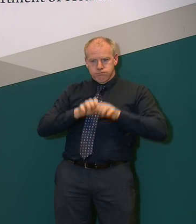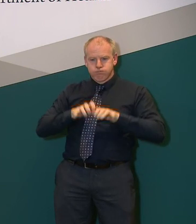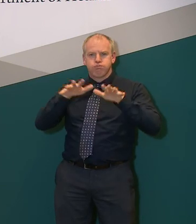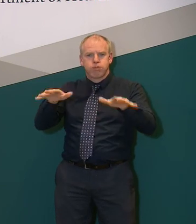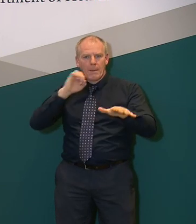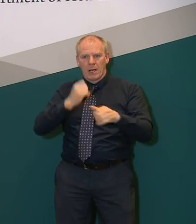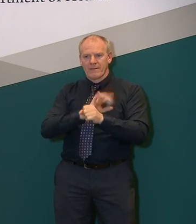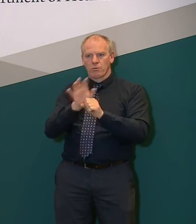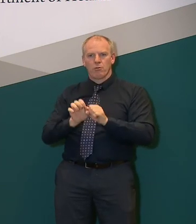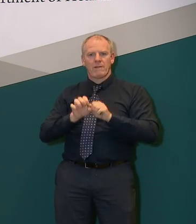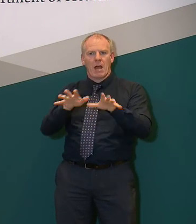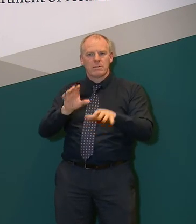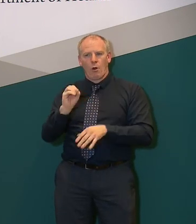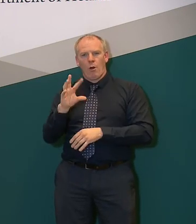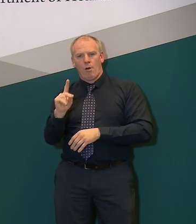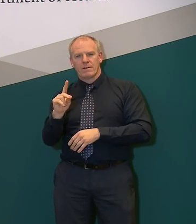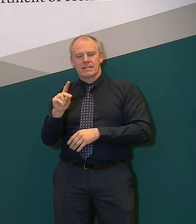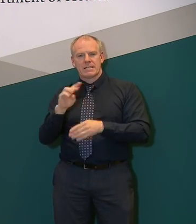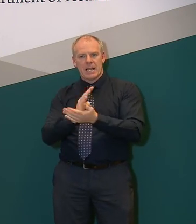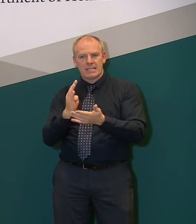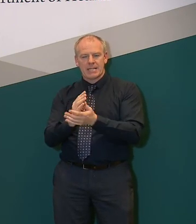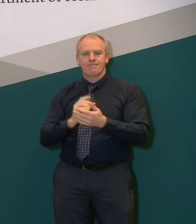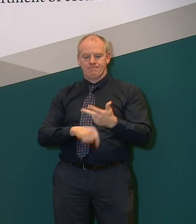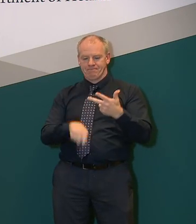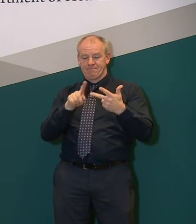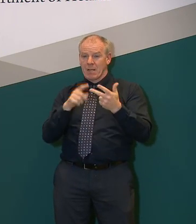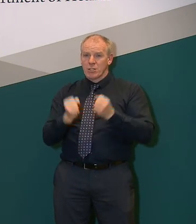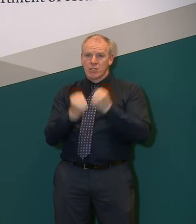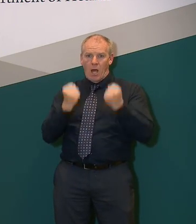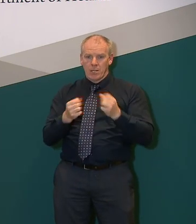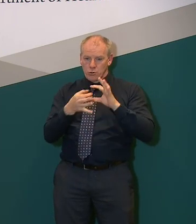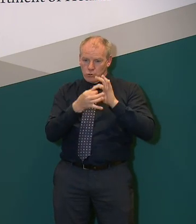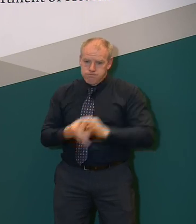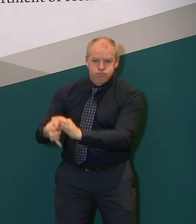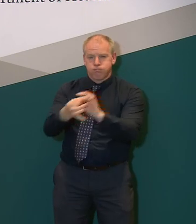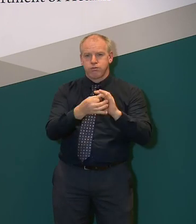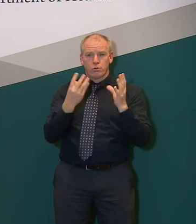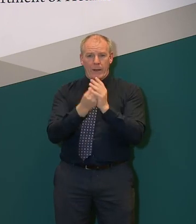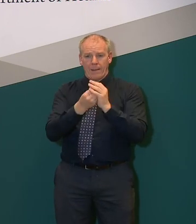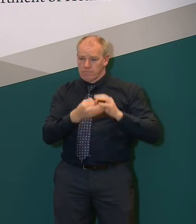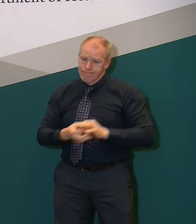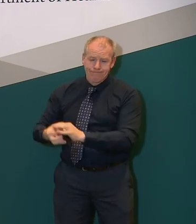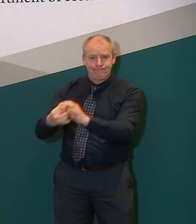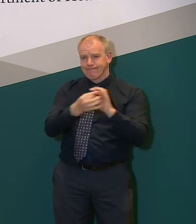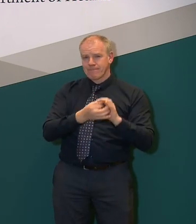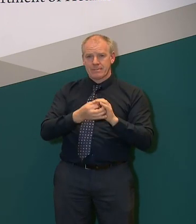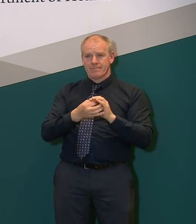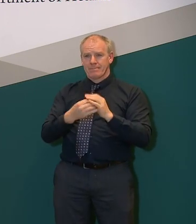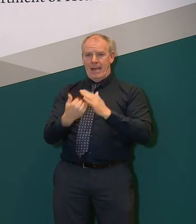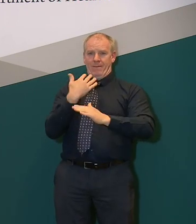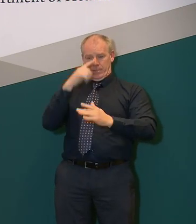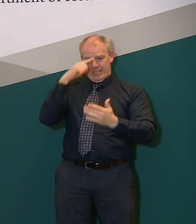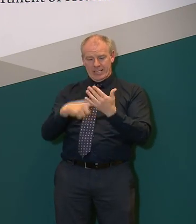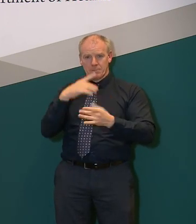by COVID-19. Solidarity is another extremely important principle that should guide our decision making. We're all